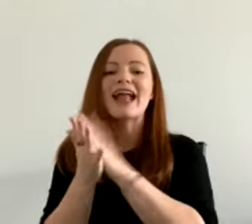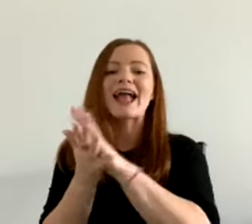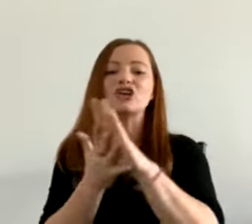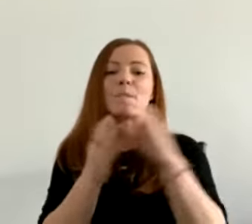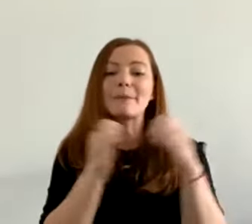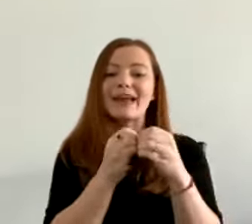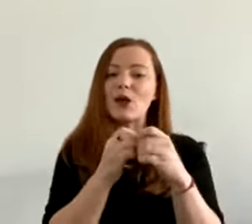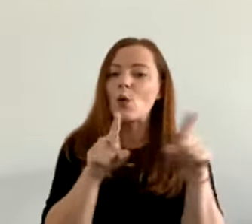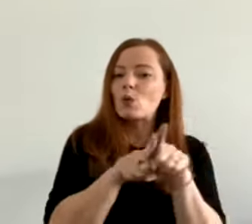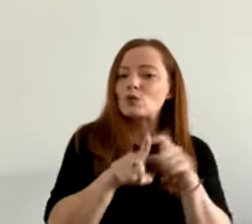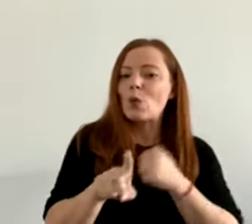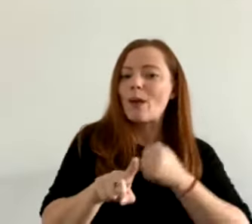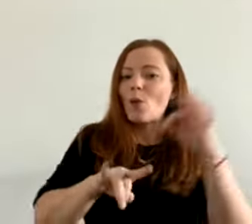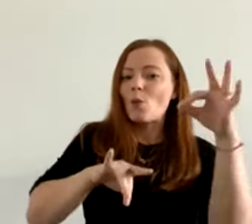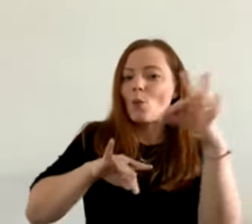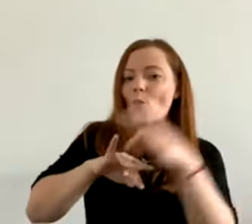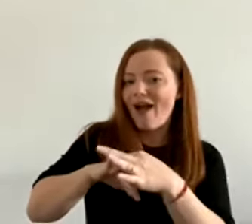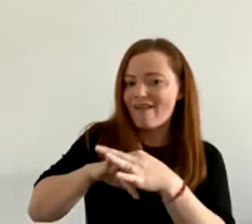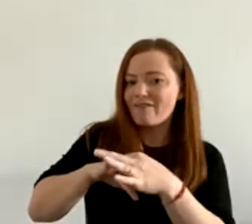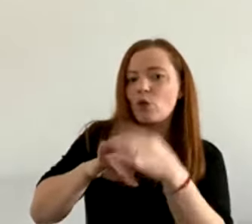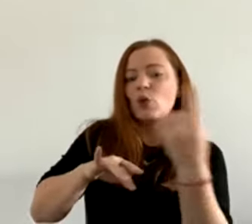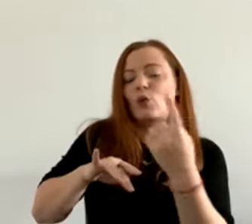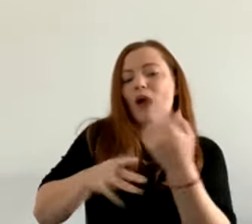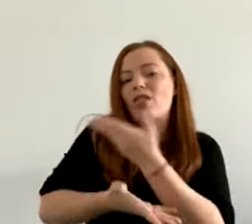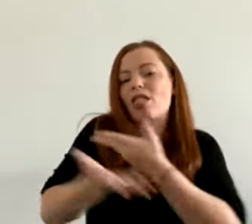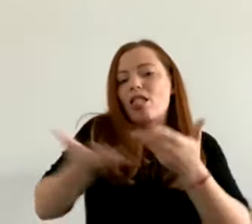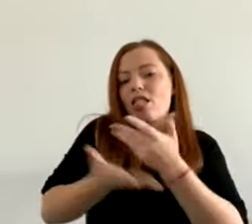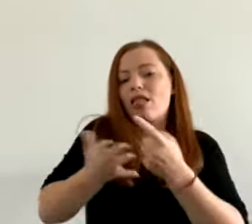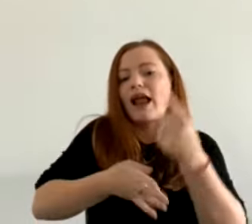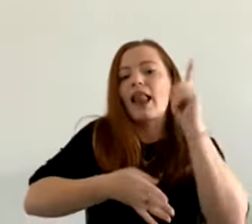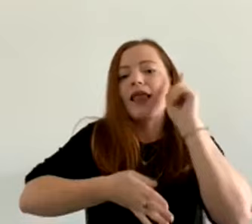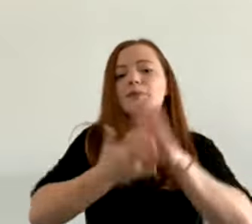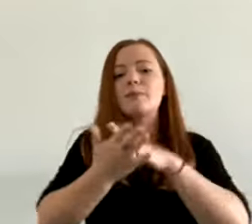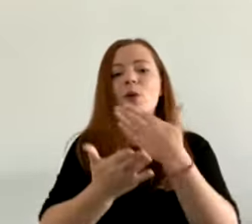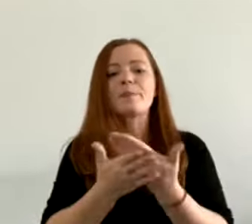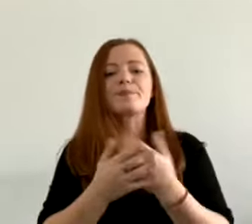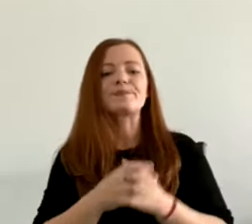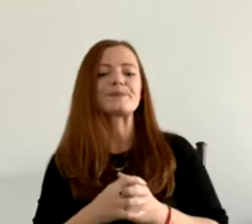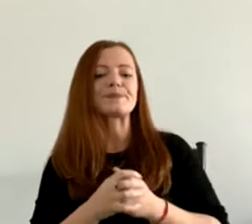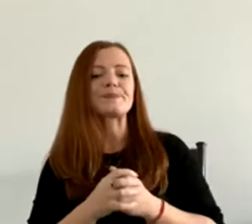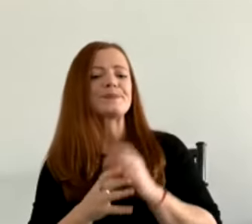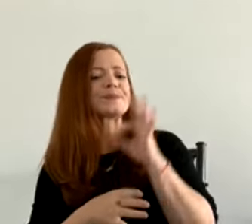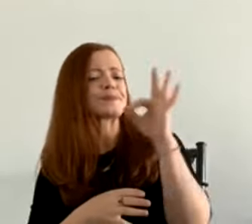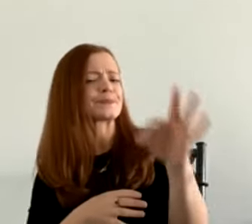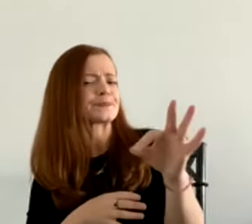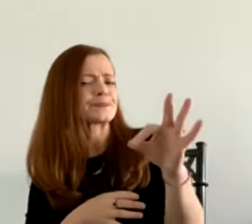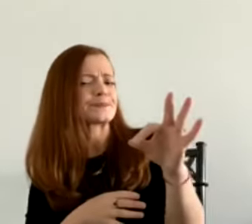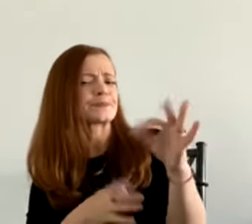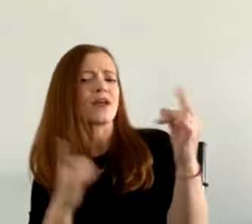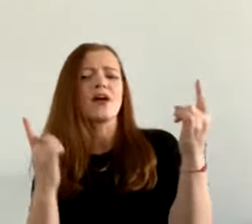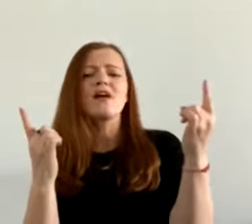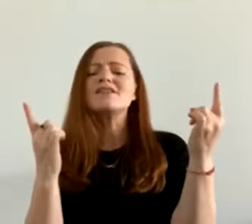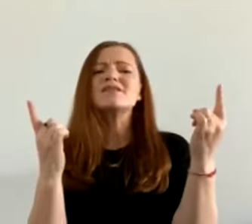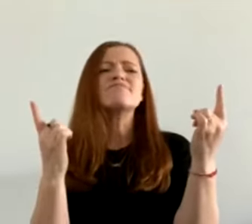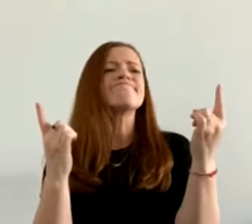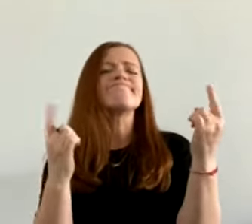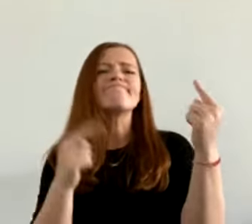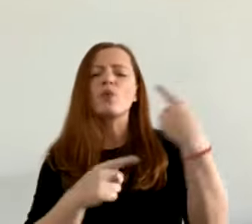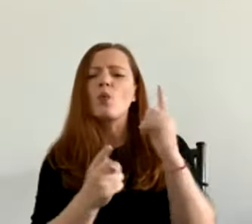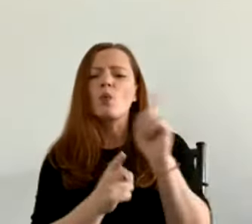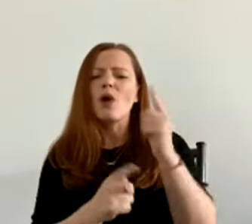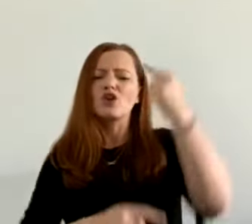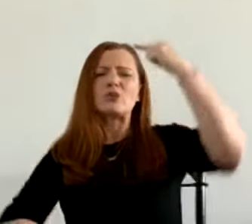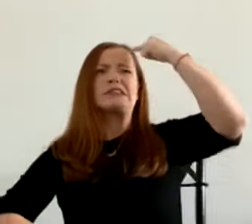person I was talking about in that last poem. What stuck out in your mind as something you've been able to access because it's gone